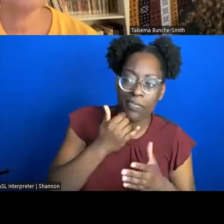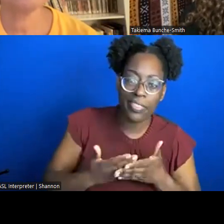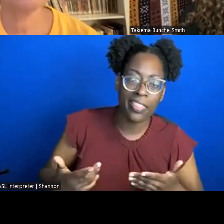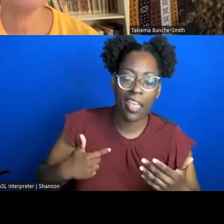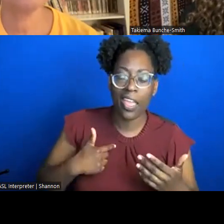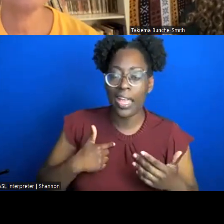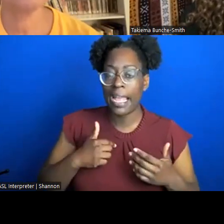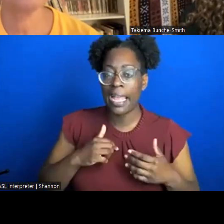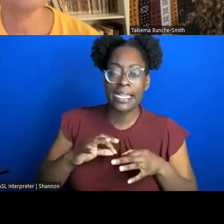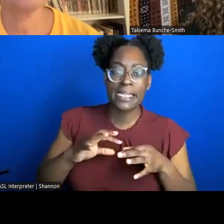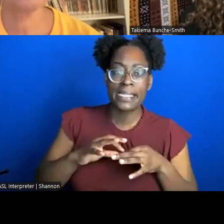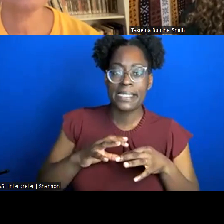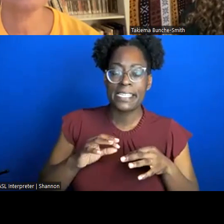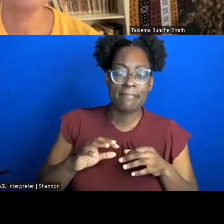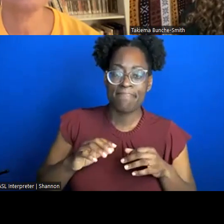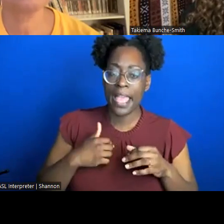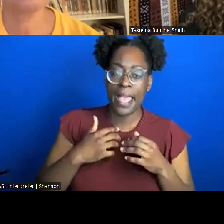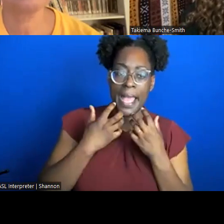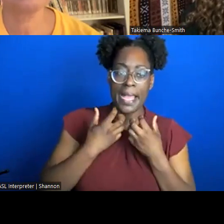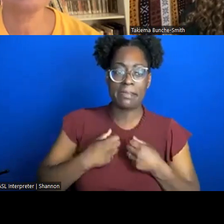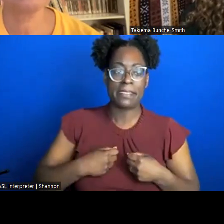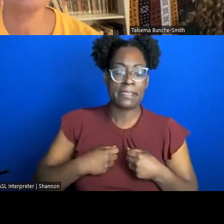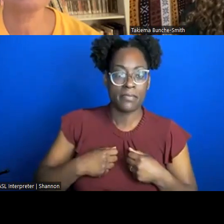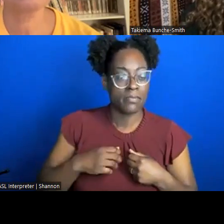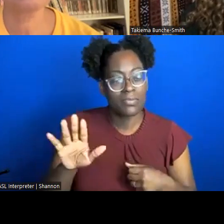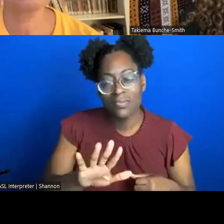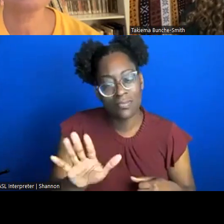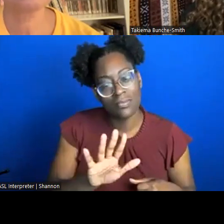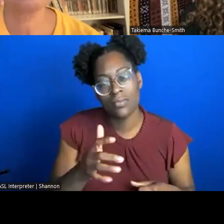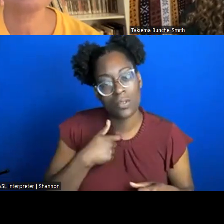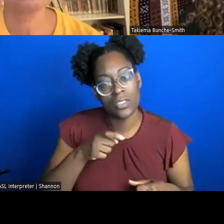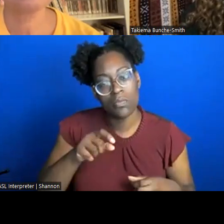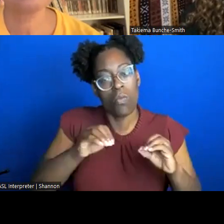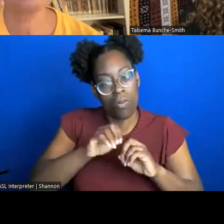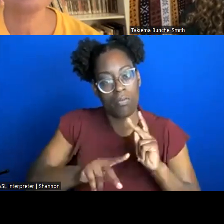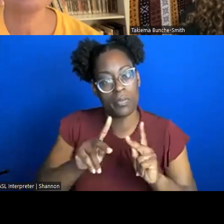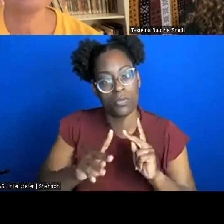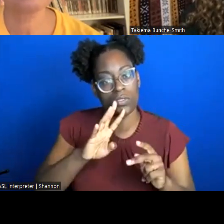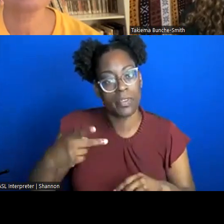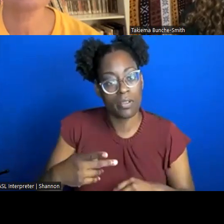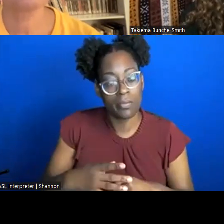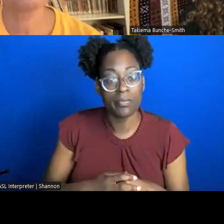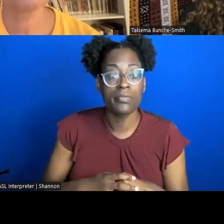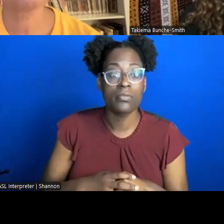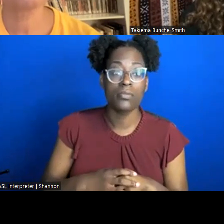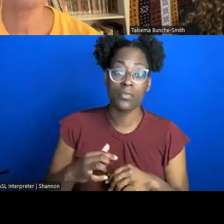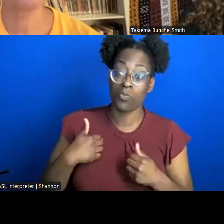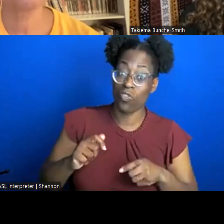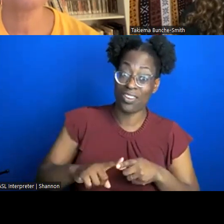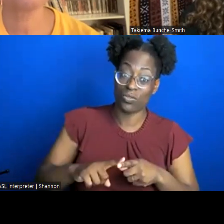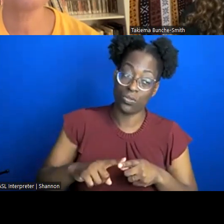I'm trying to model more, both for myself and for others, is to name the fear as